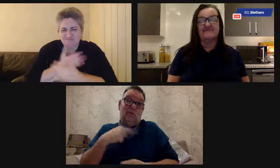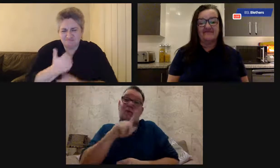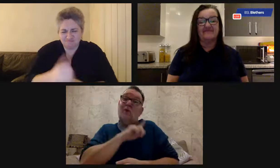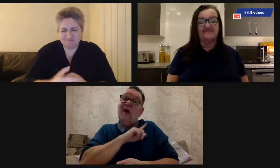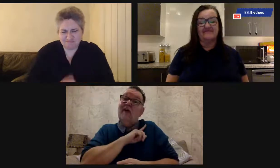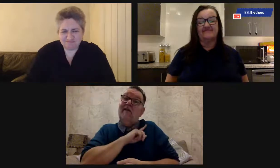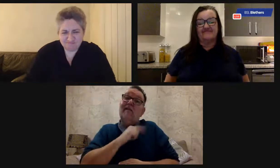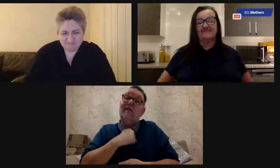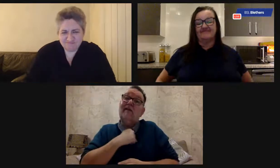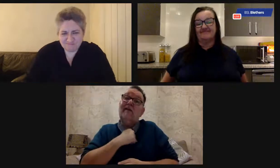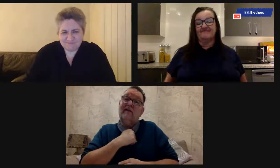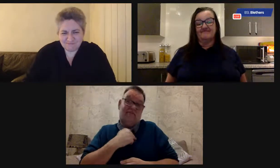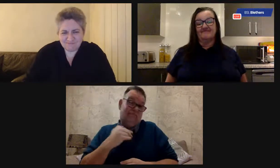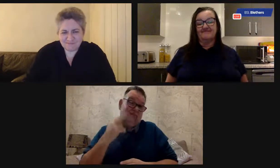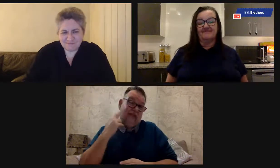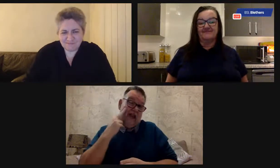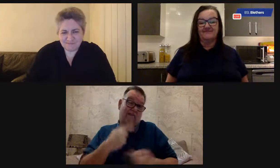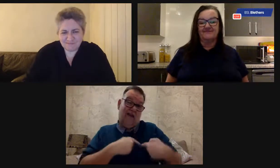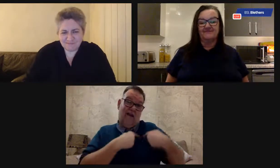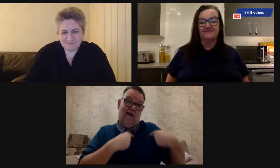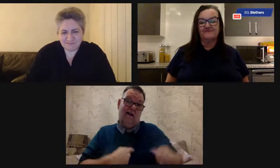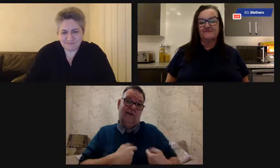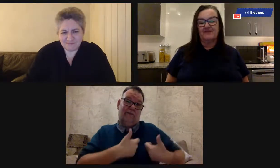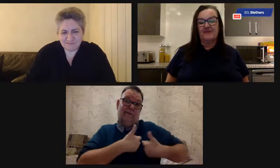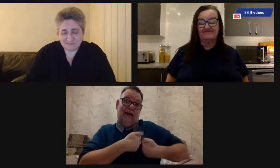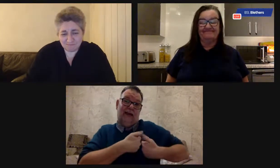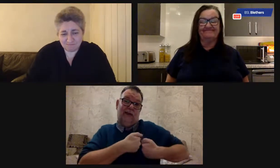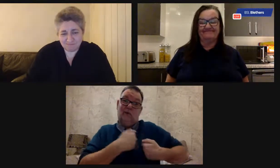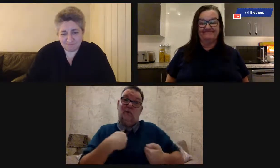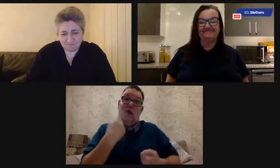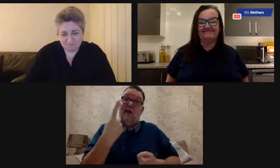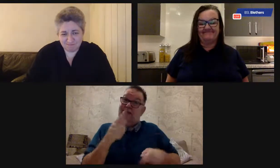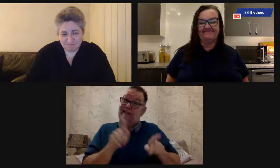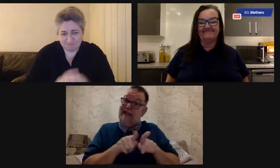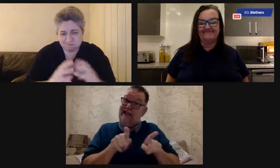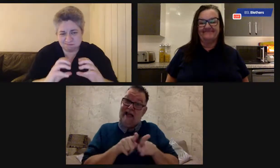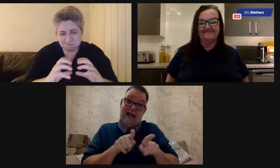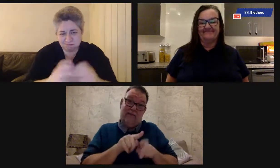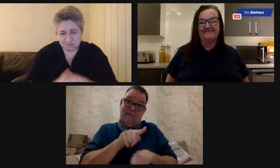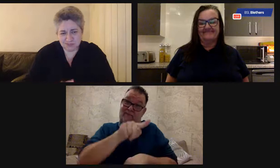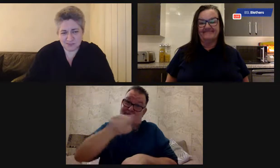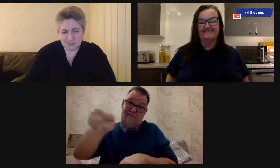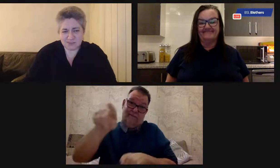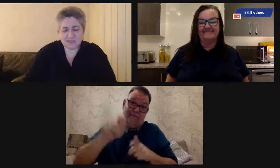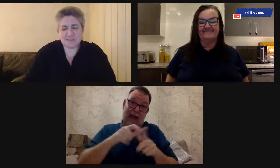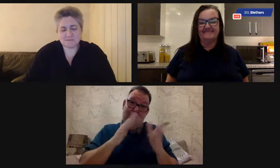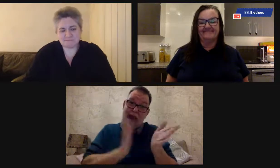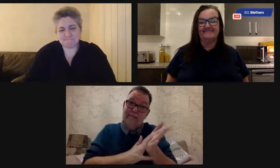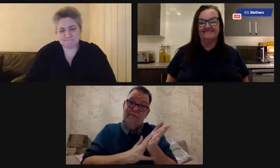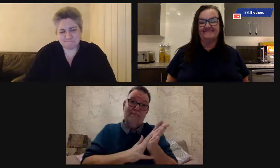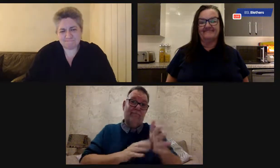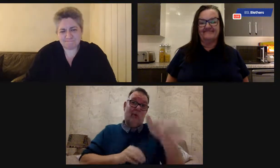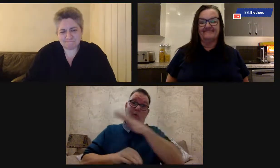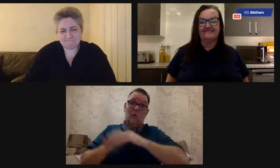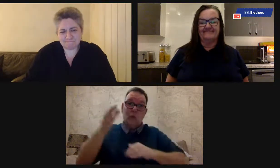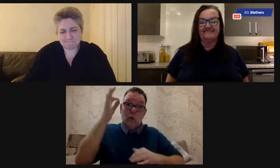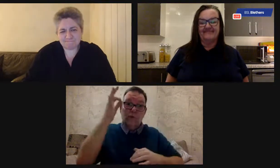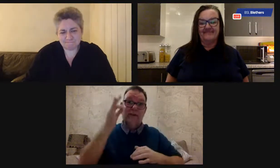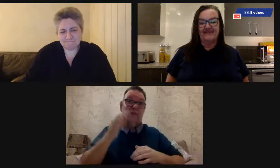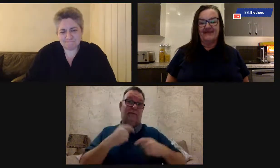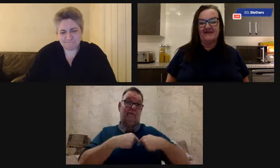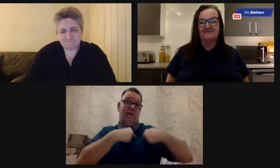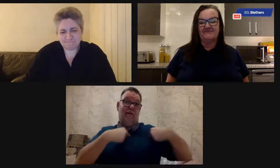I thoroughly enjoy it, and I wouldn't have it any other way. My heart is as strong for the deaf community